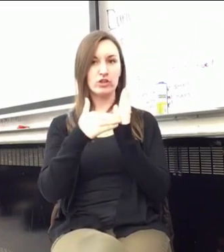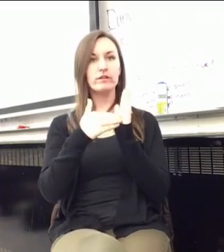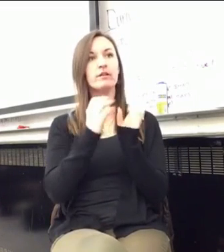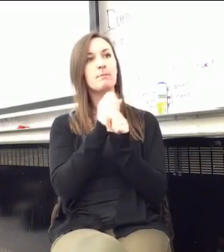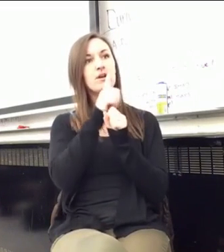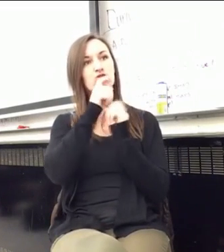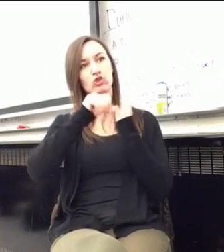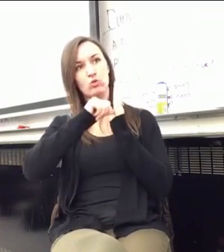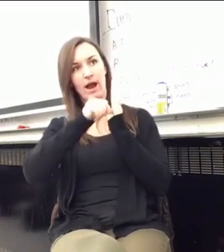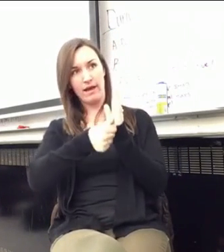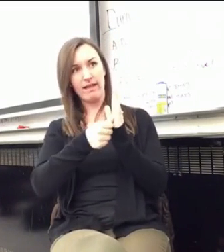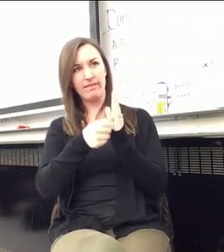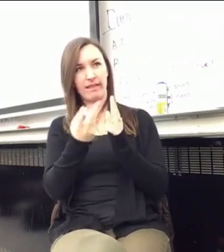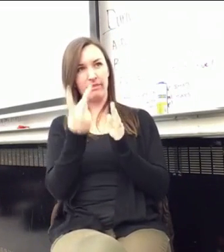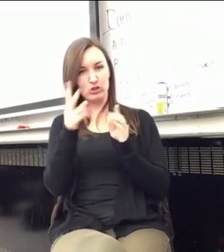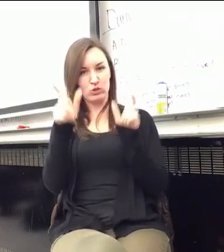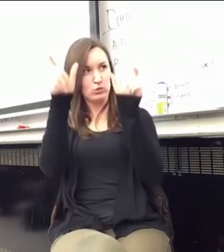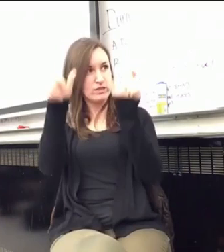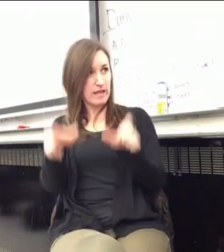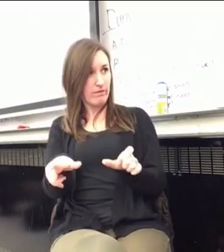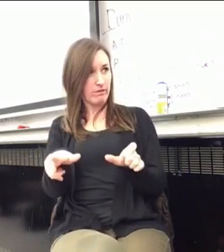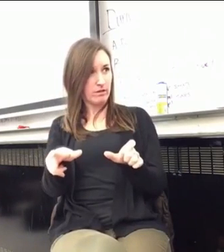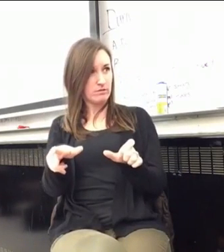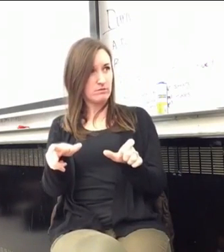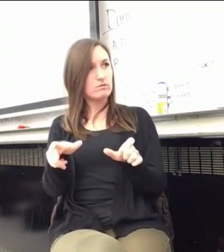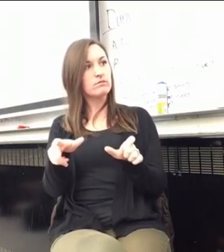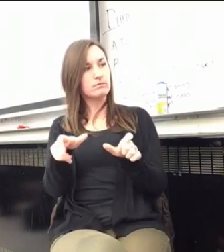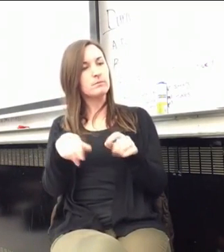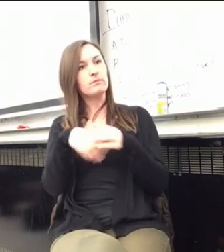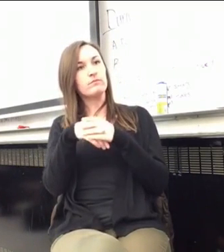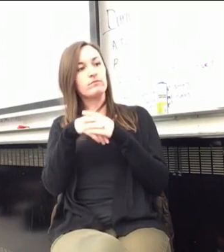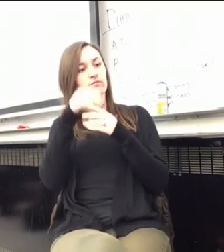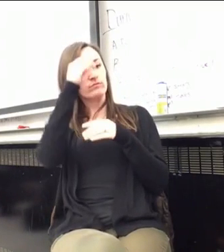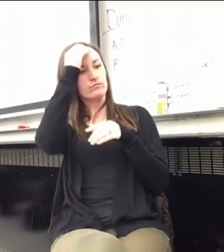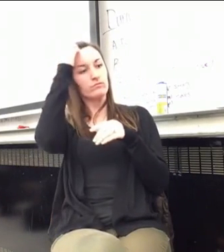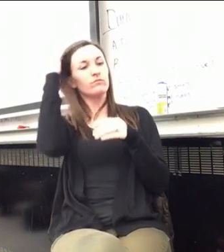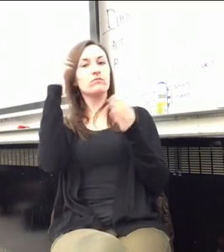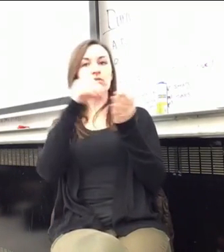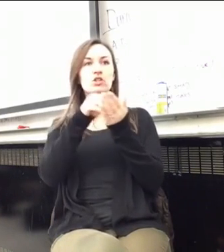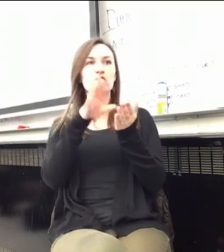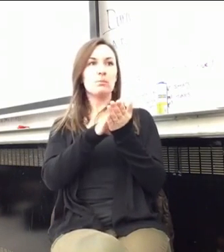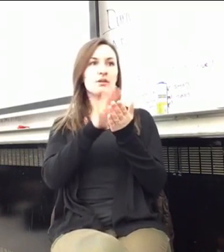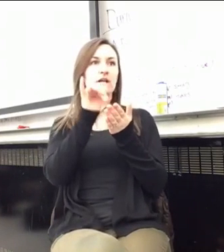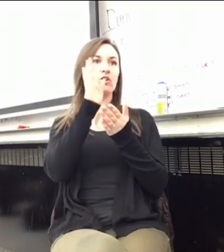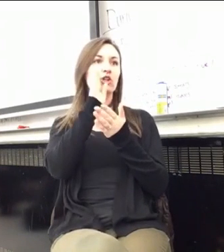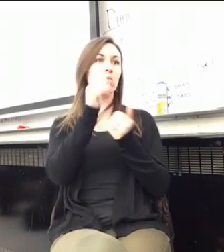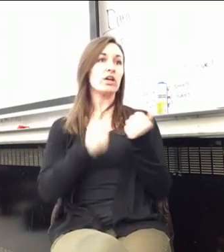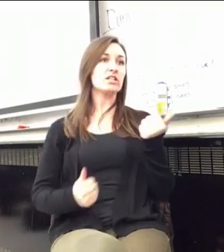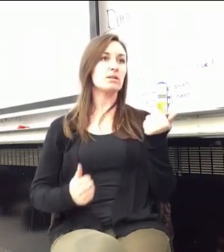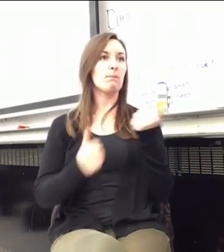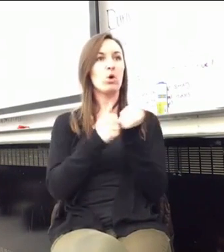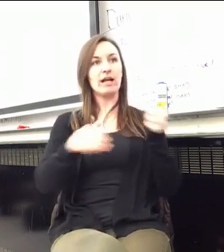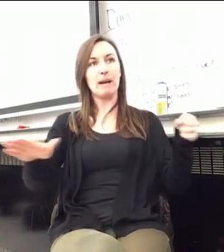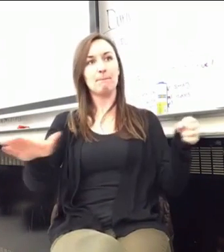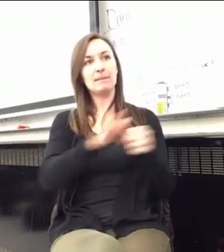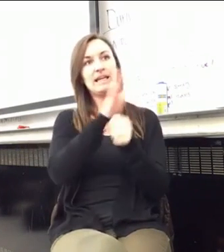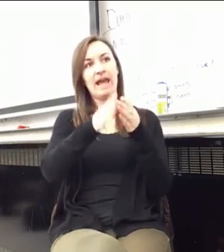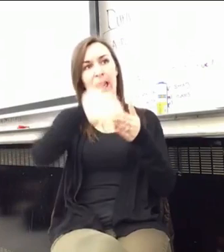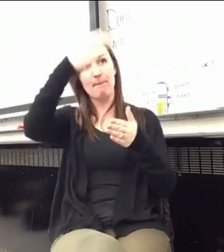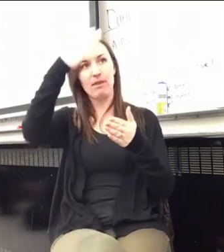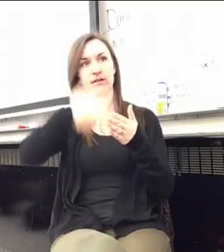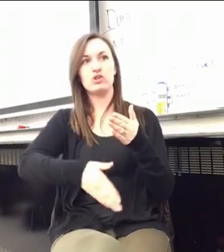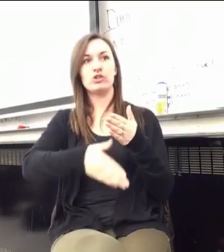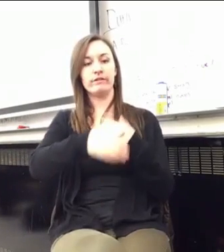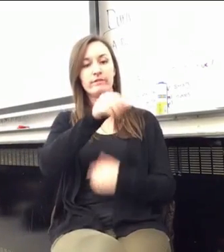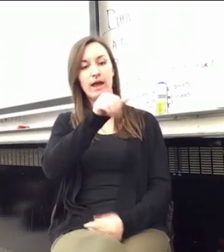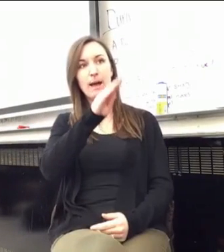one side you have, if you even put like a 1 next to it, you support complete abolition of slaves. What political